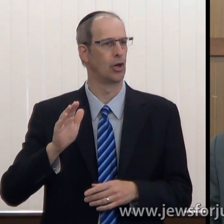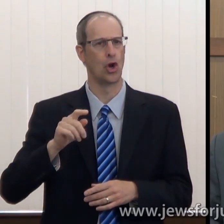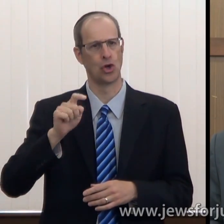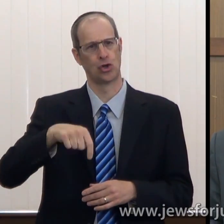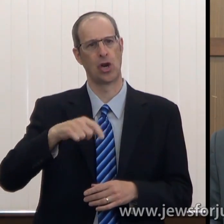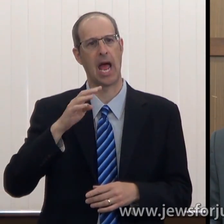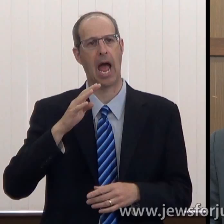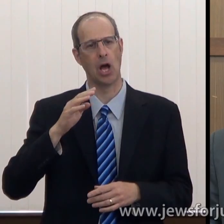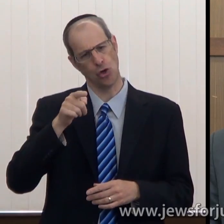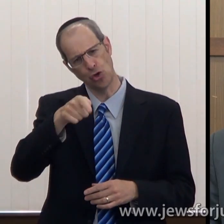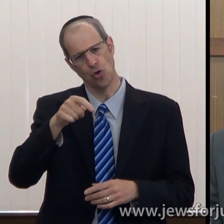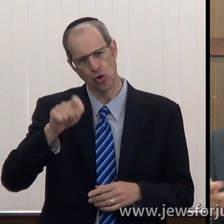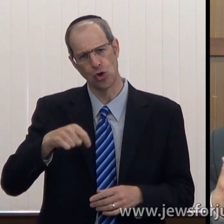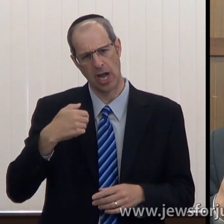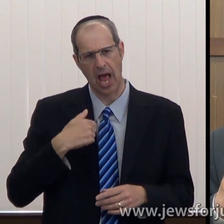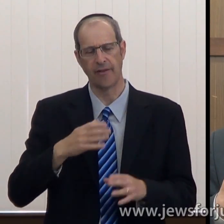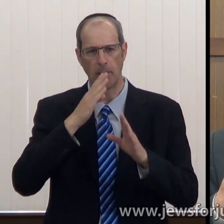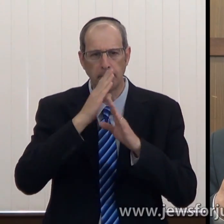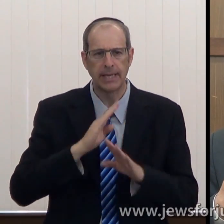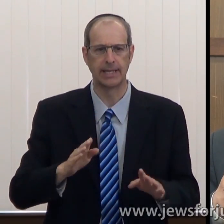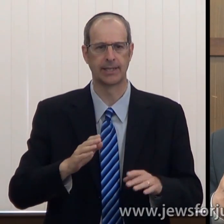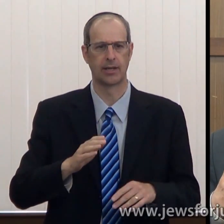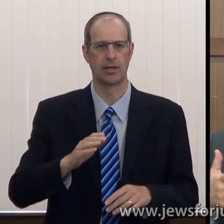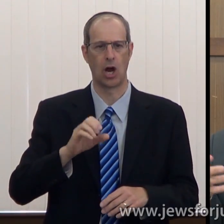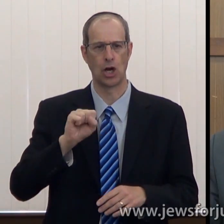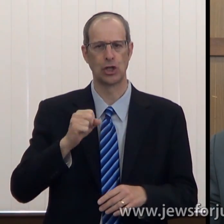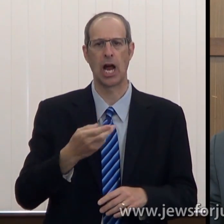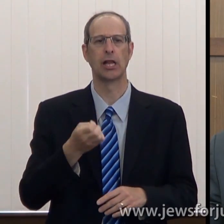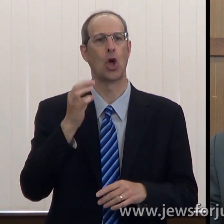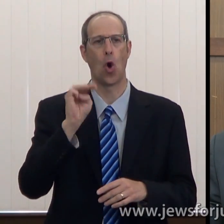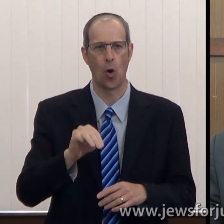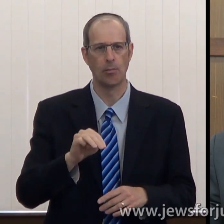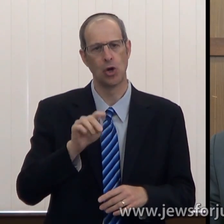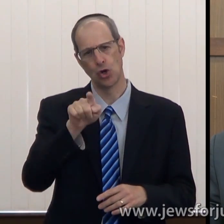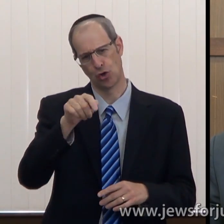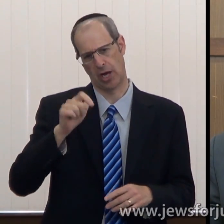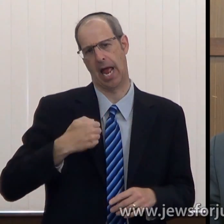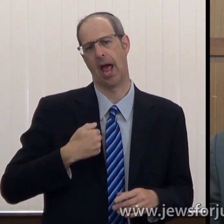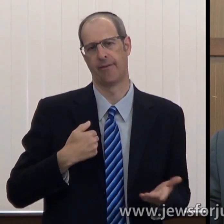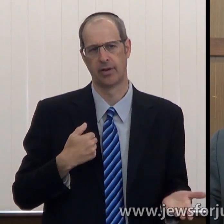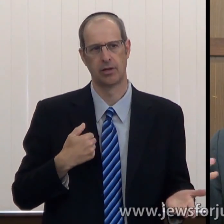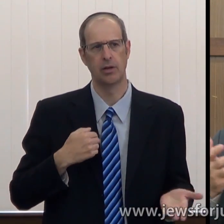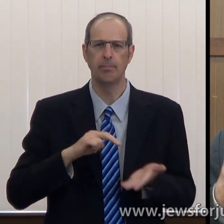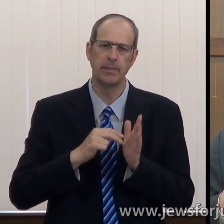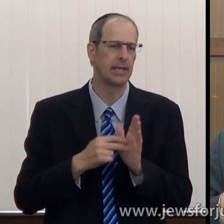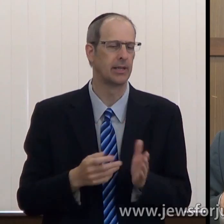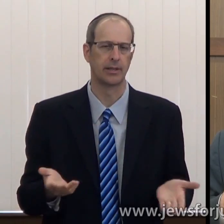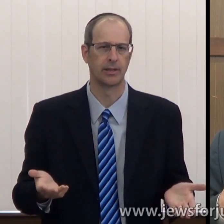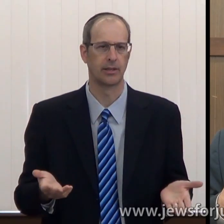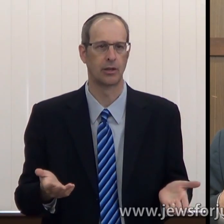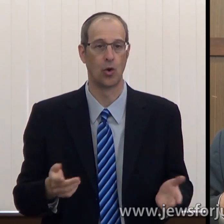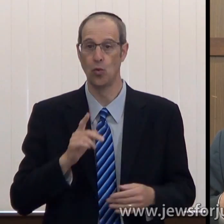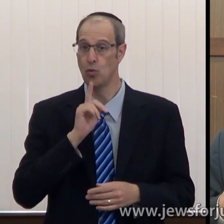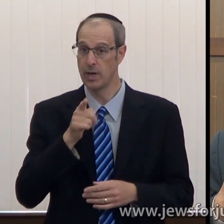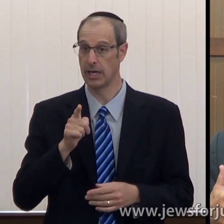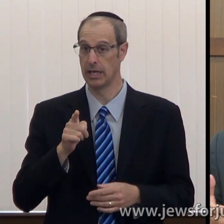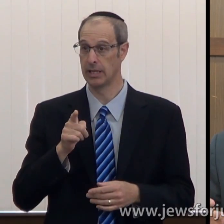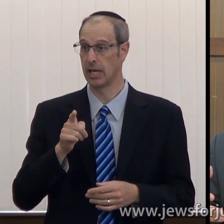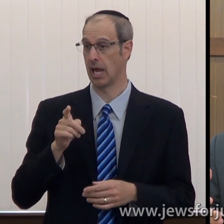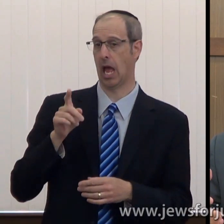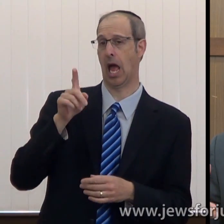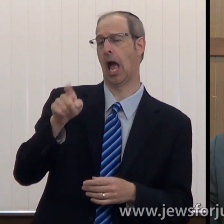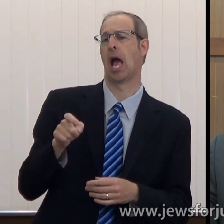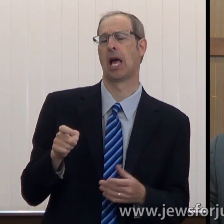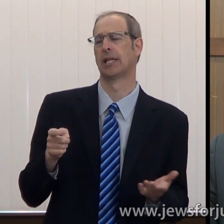shalom, you should have peace, what are we really asking for? So are we really asking that